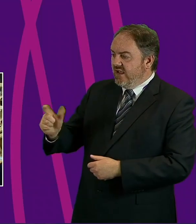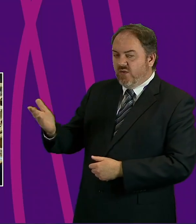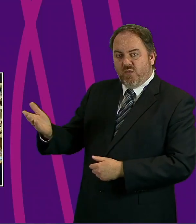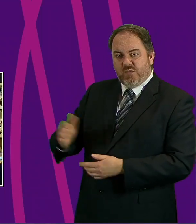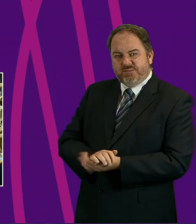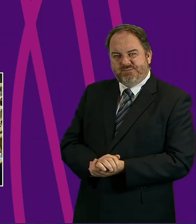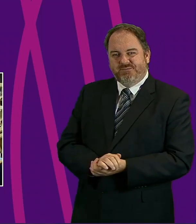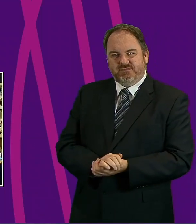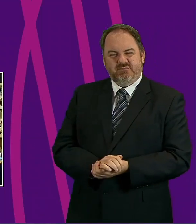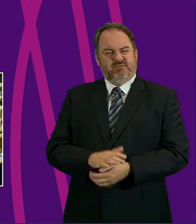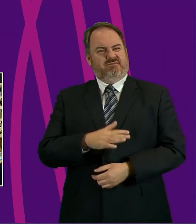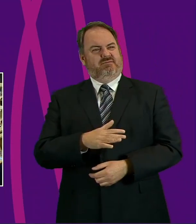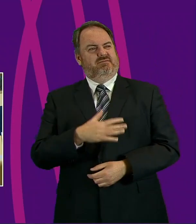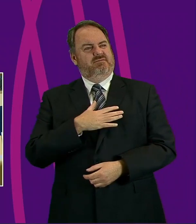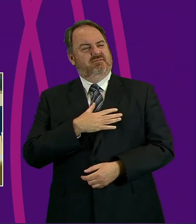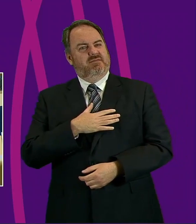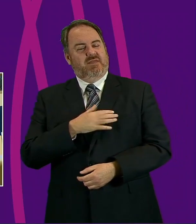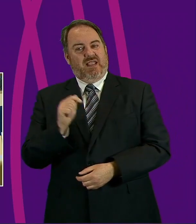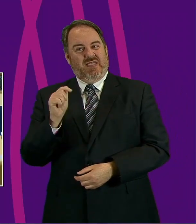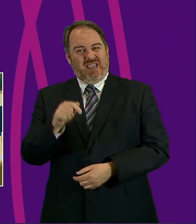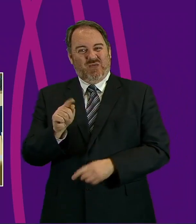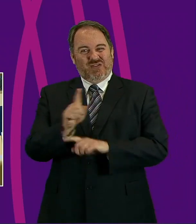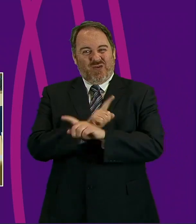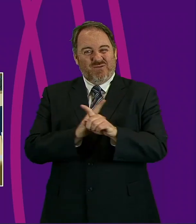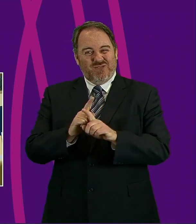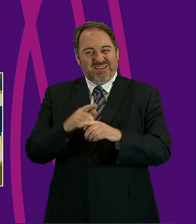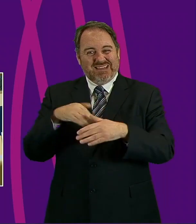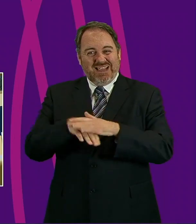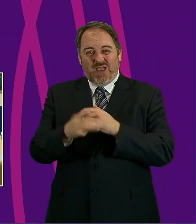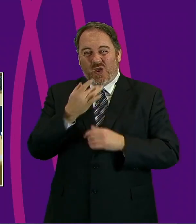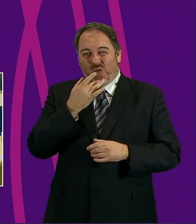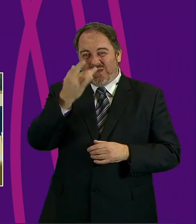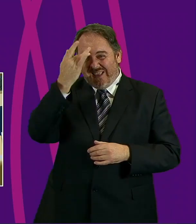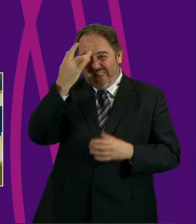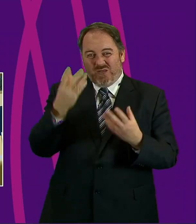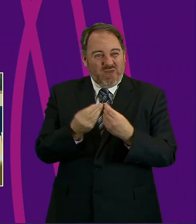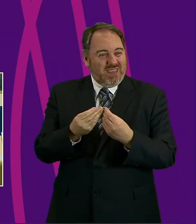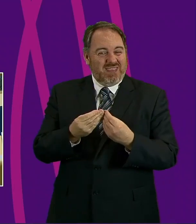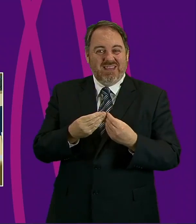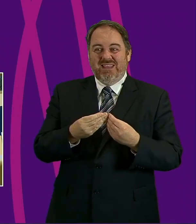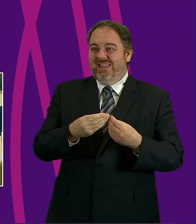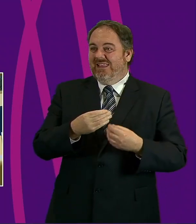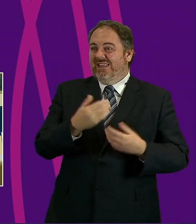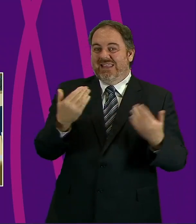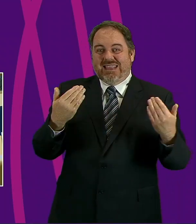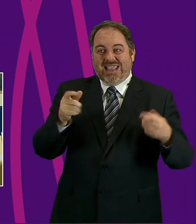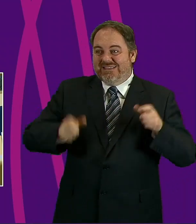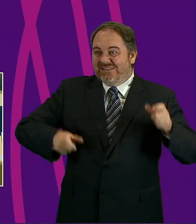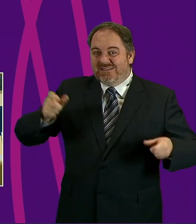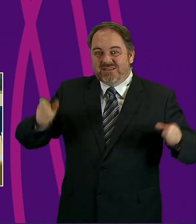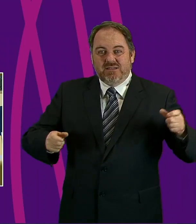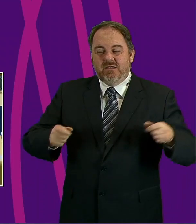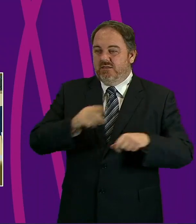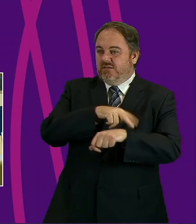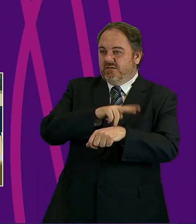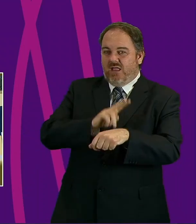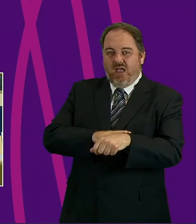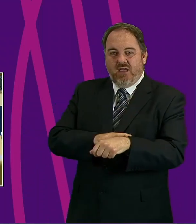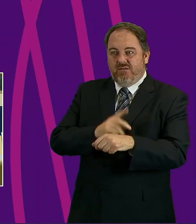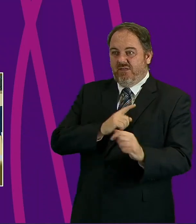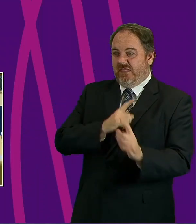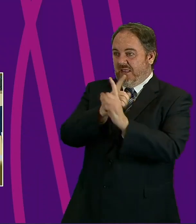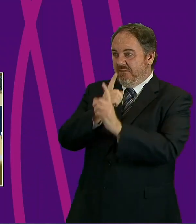we now know this was a conference in a hotel full of other guests and staff who engaged with those delegates. The First